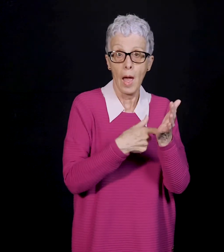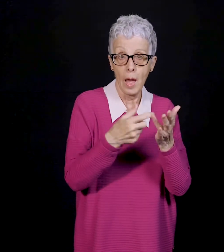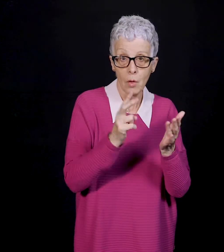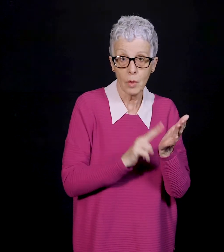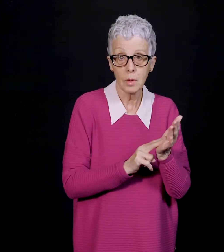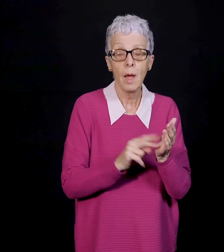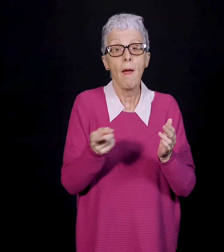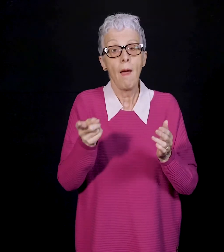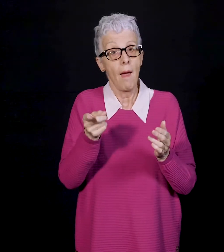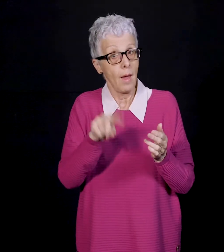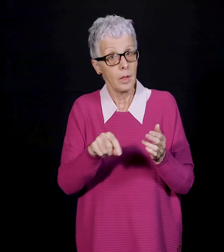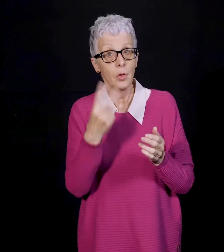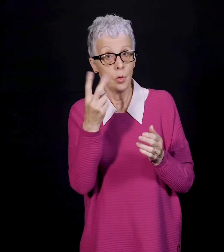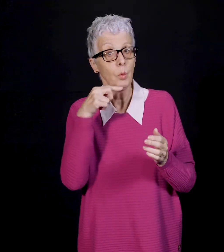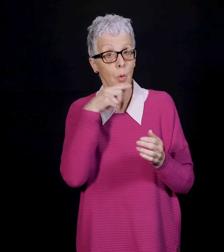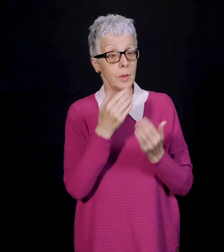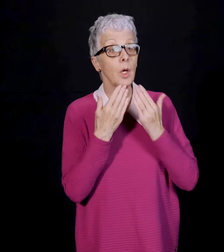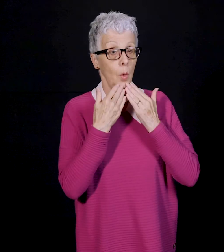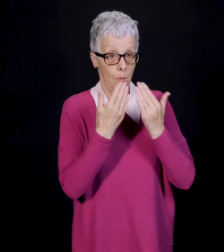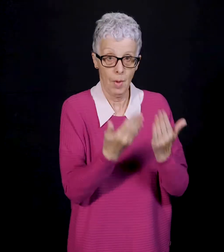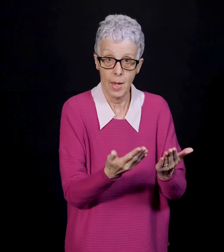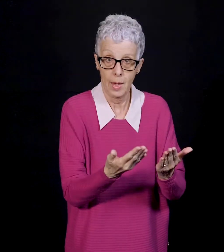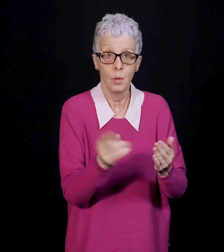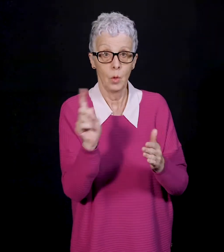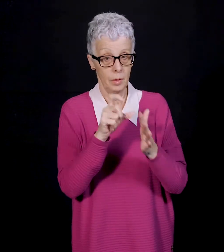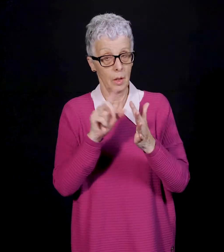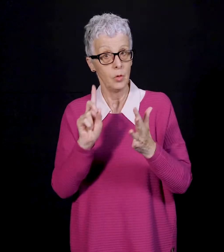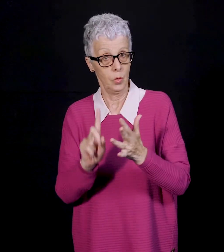in full alignment with what God had expected of them.